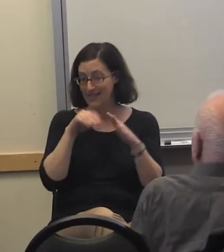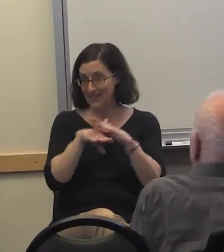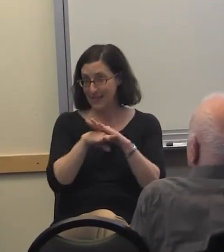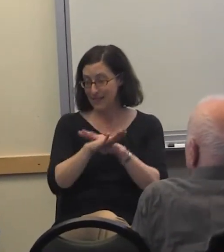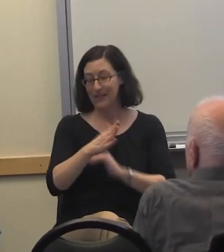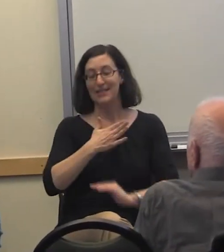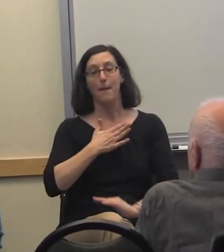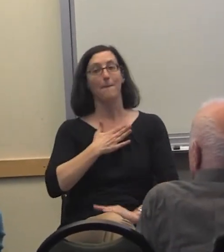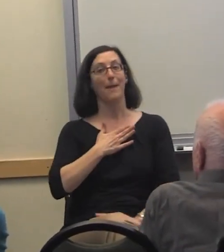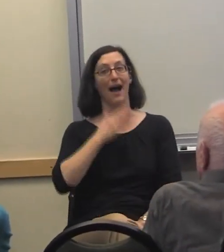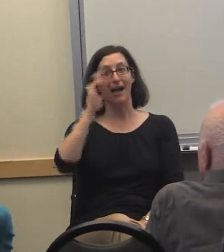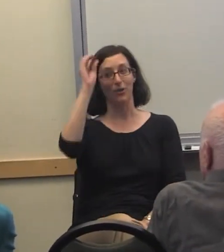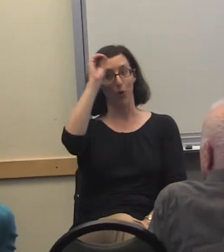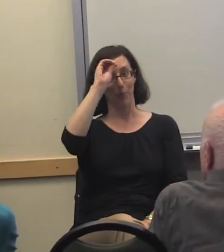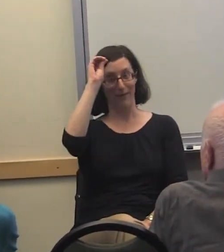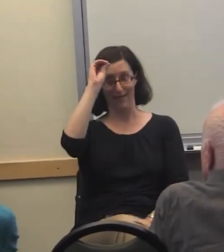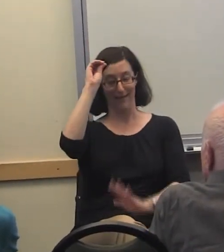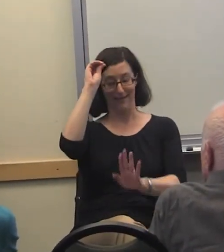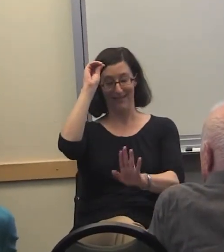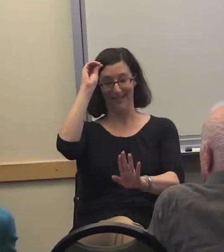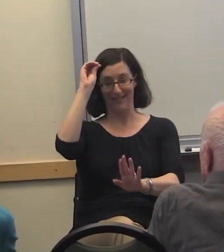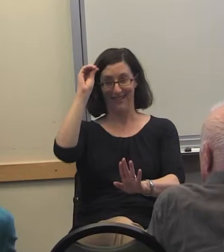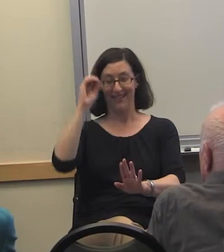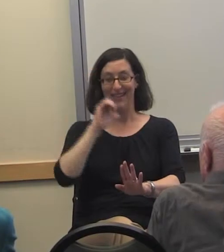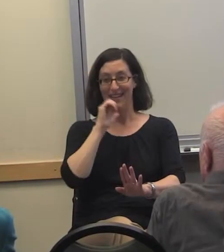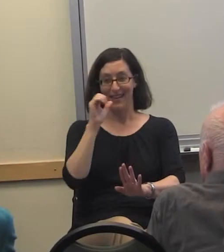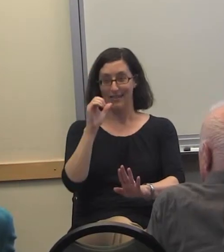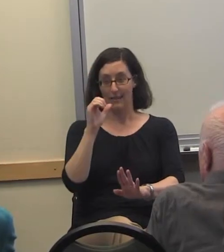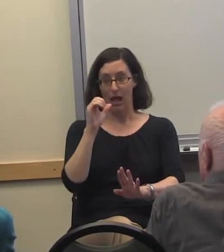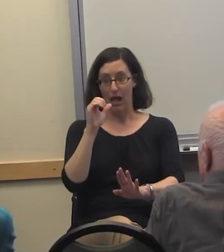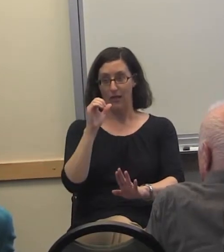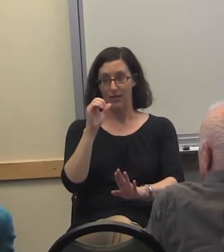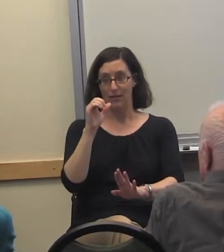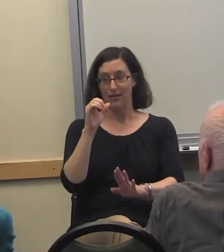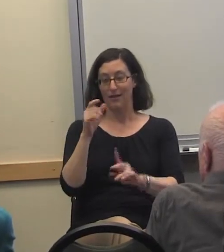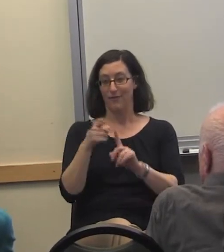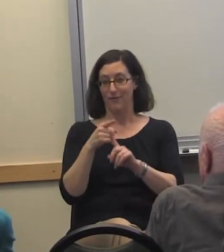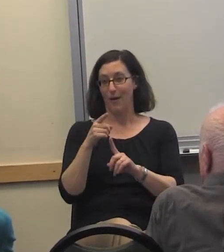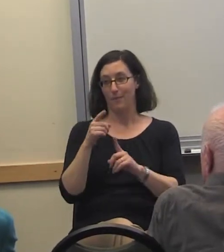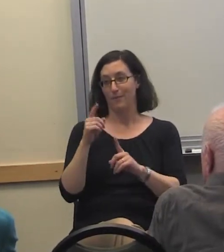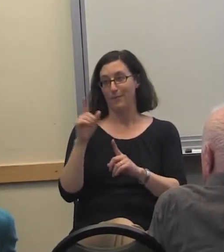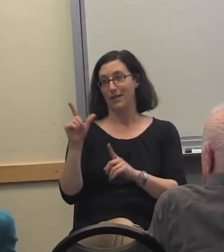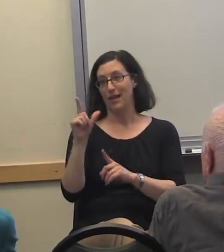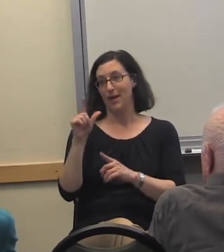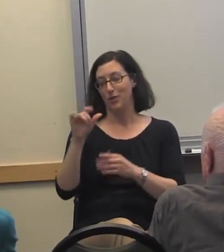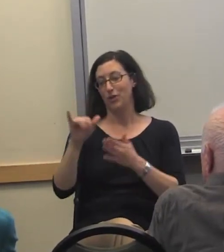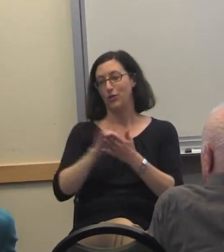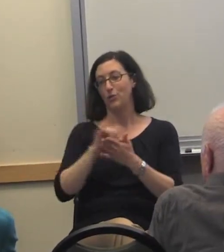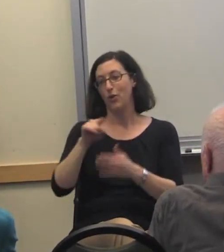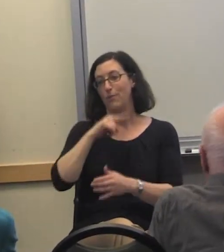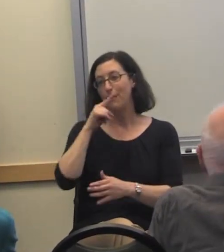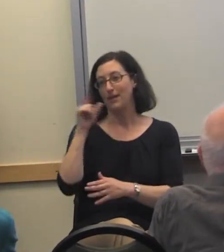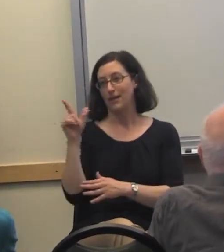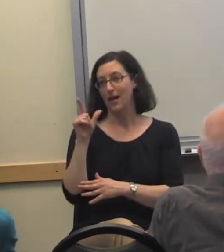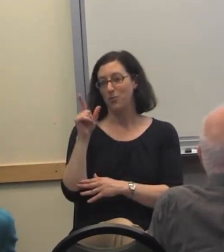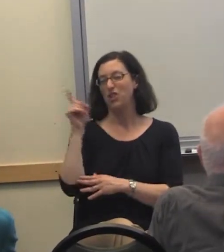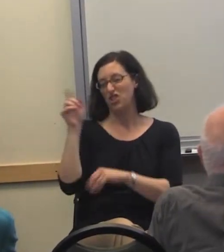as a practitioner. This doesn't necessarily reflect any stance that the NYPL takes. That being said,